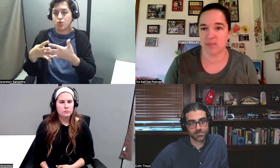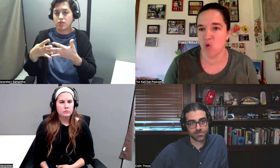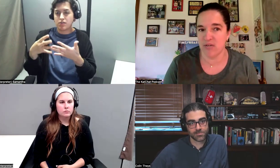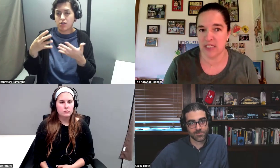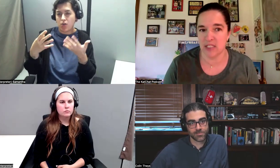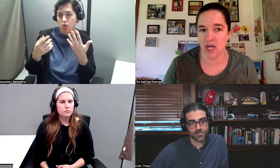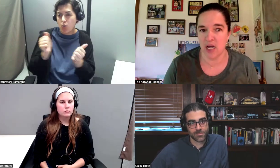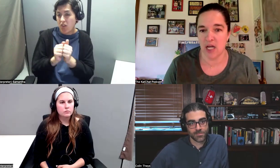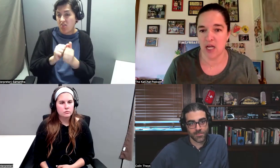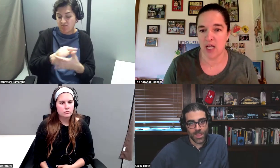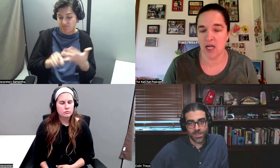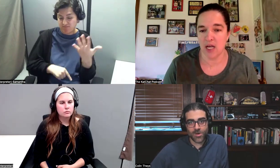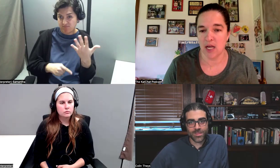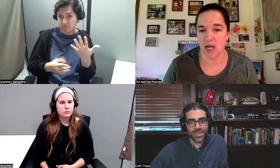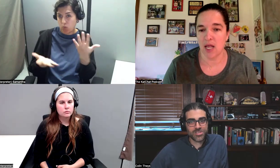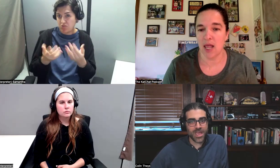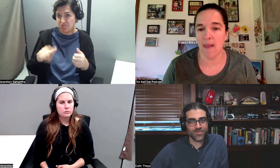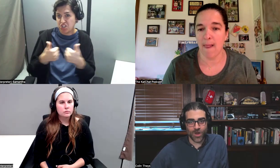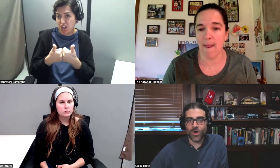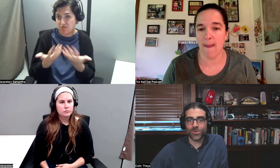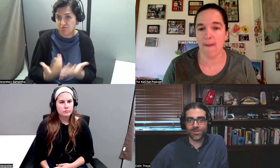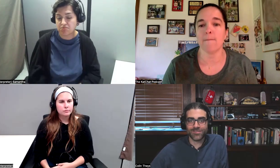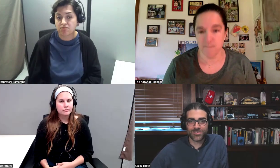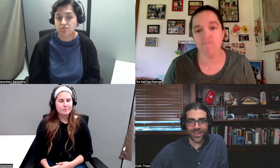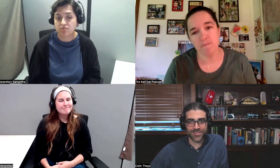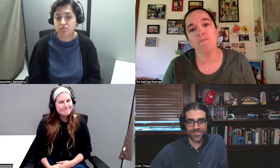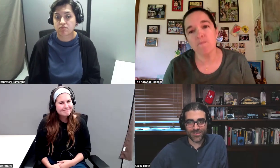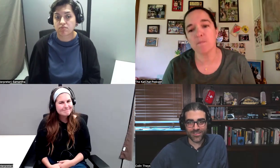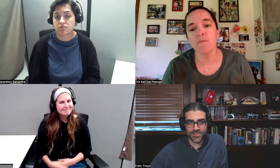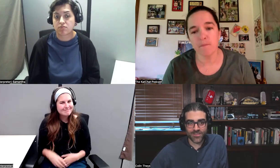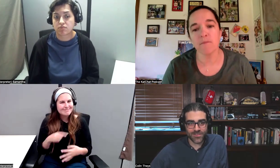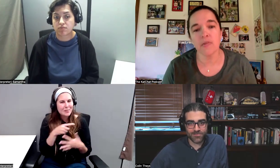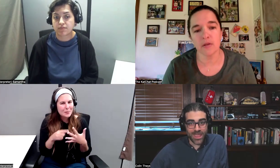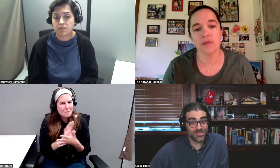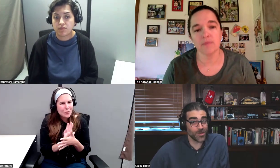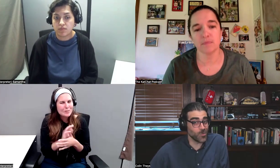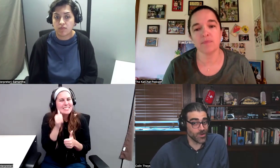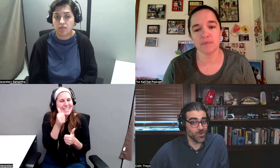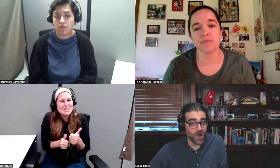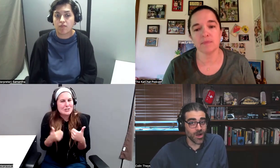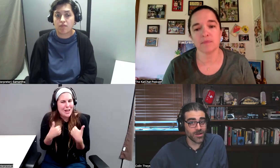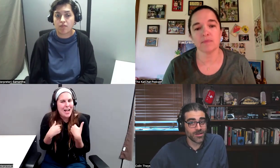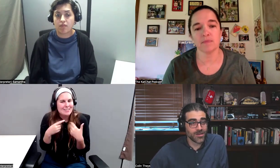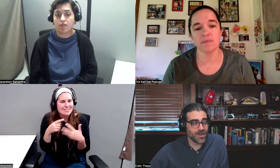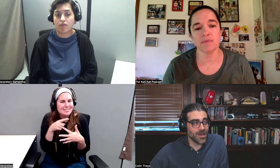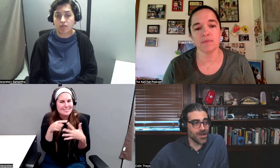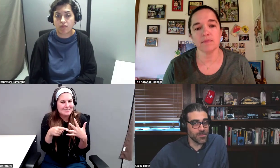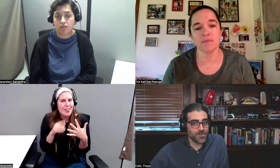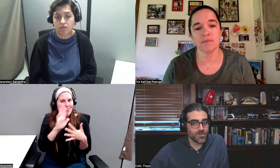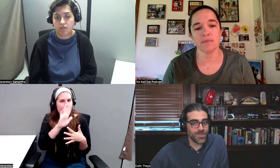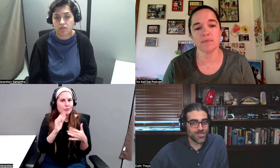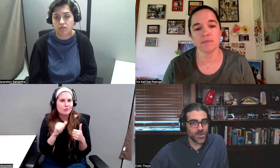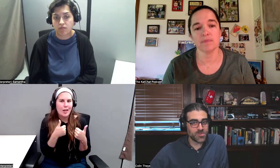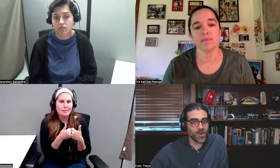any of these movies? They each have their own challenges based on where you are.